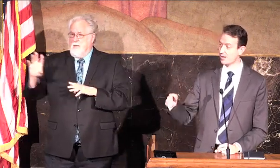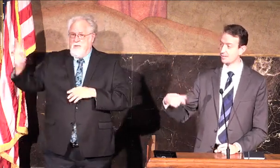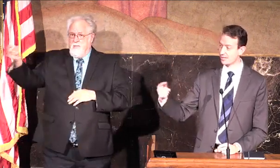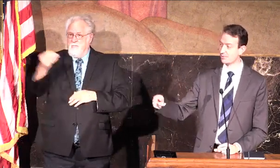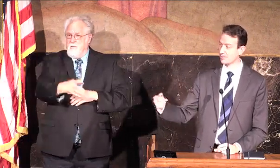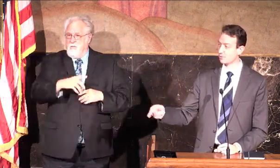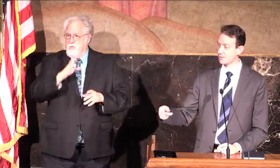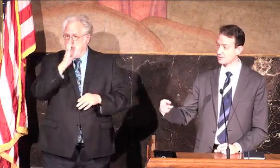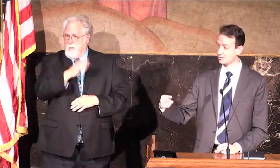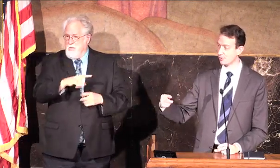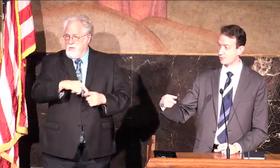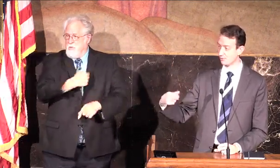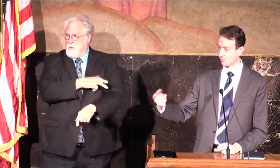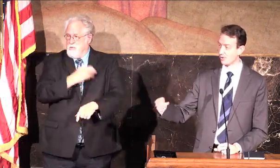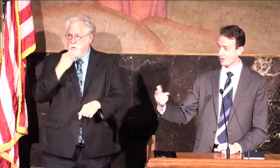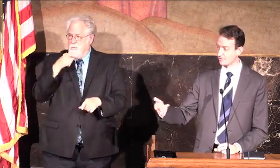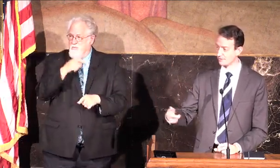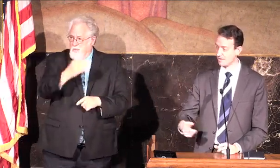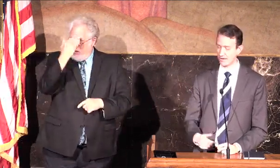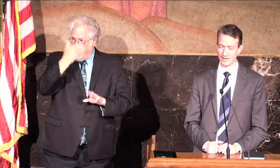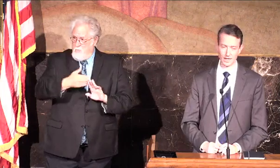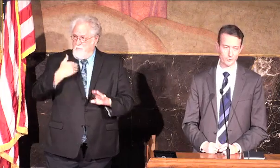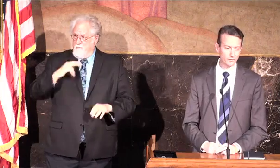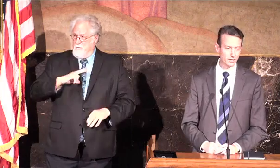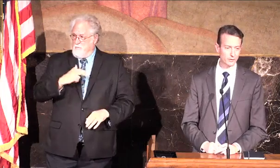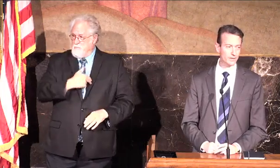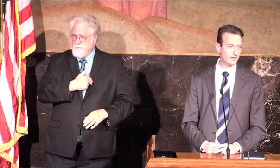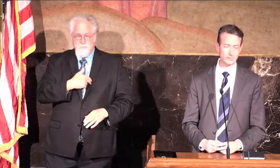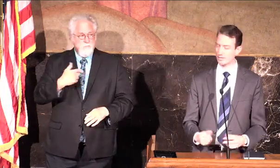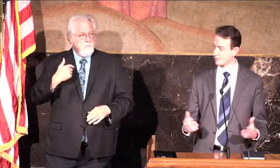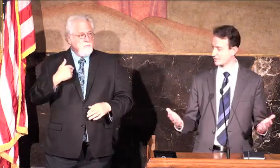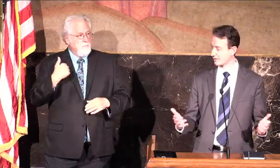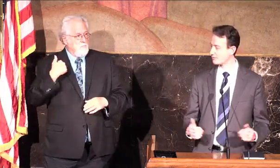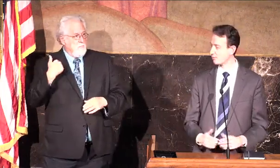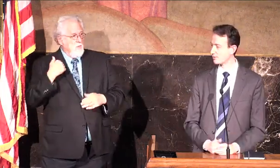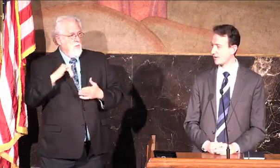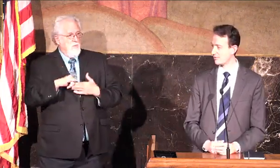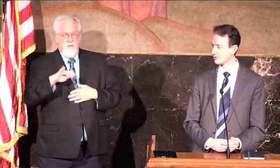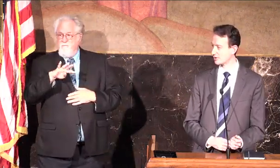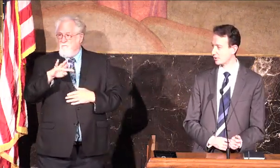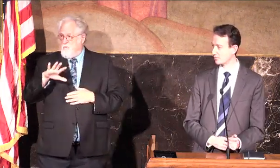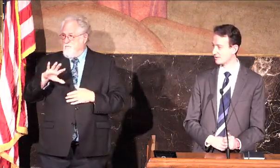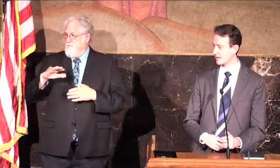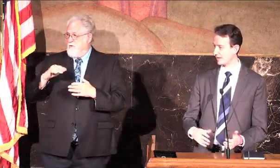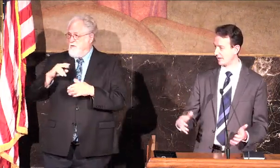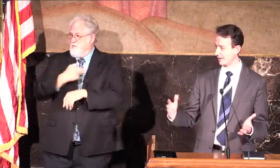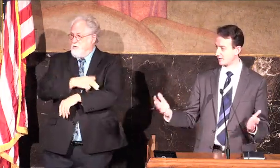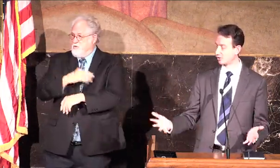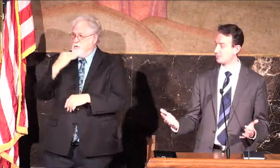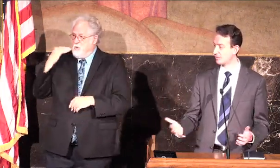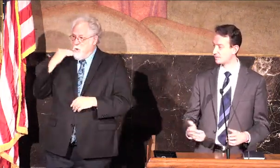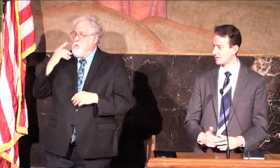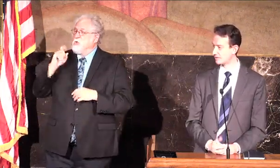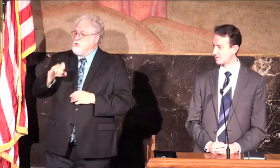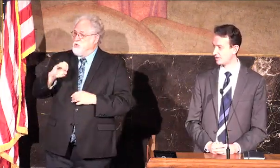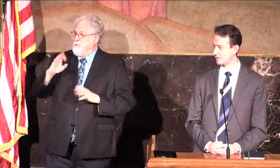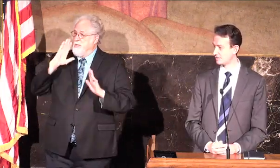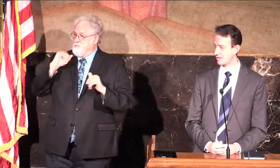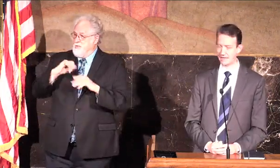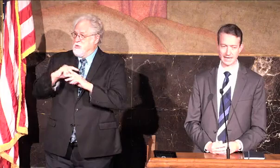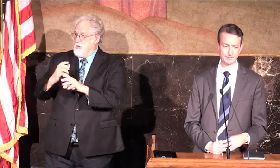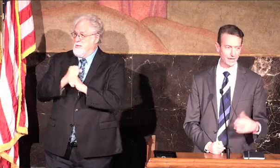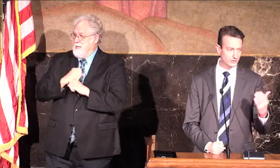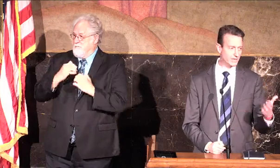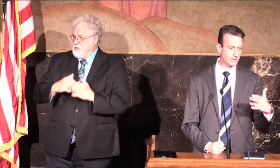homes, so often they would be the ones who know before us. We've been alerted that I believe there's at least 45 nursing homes that should be expecting